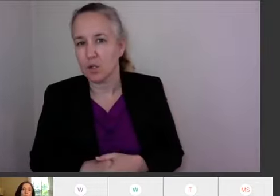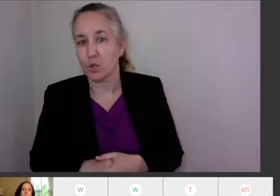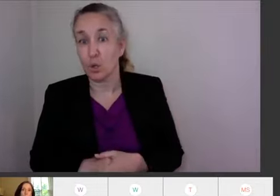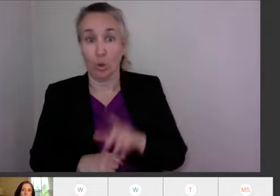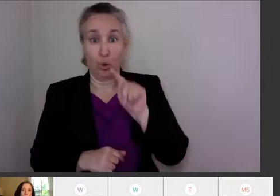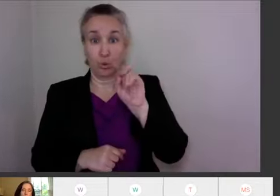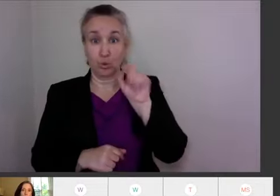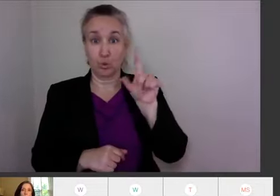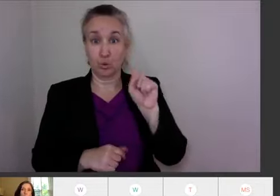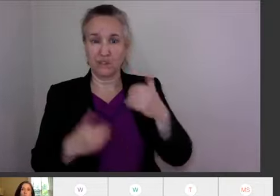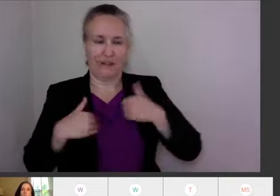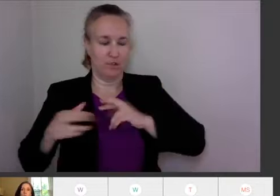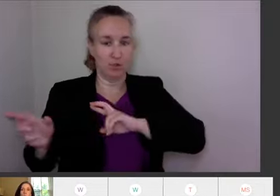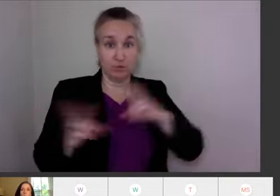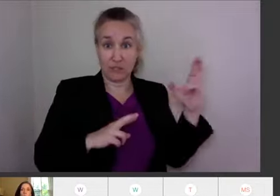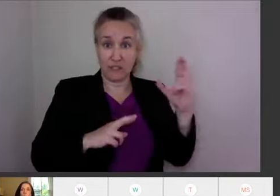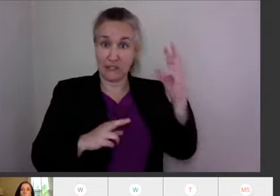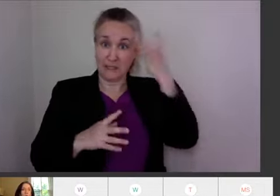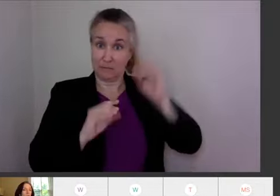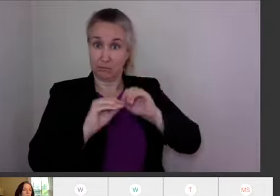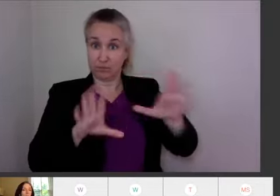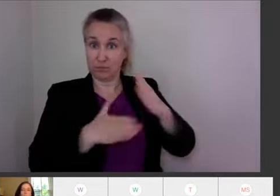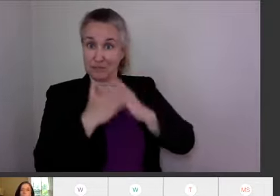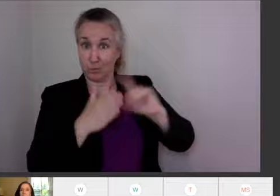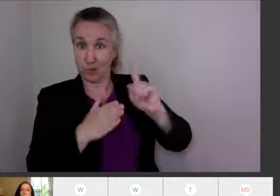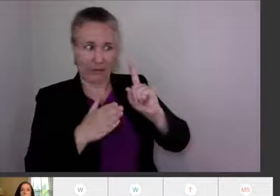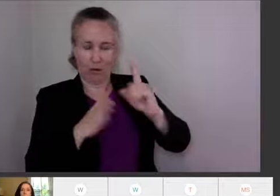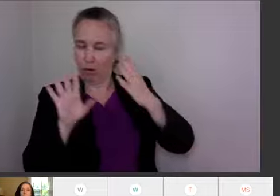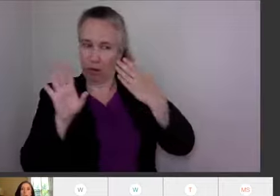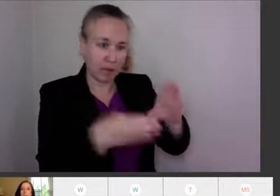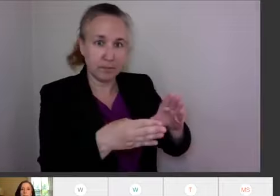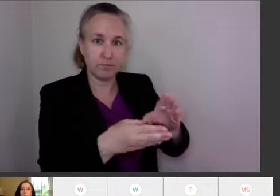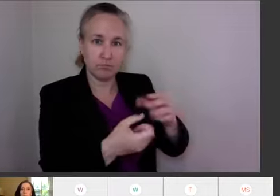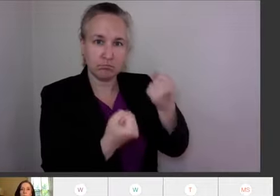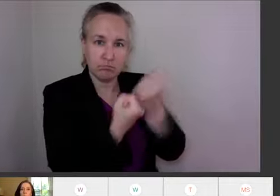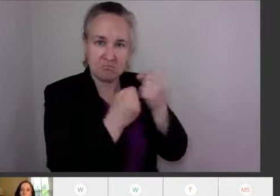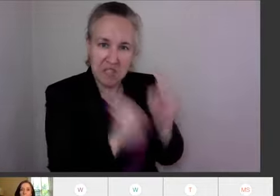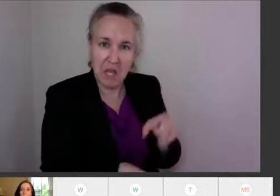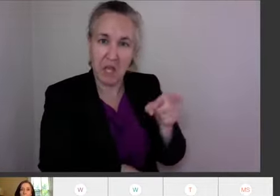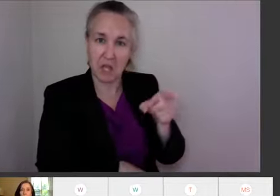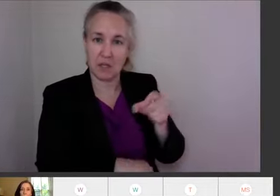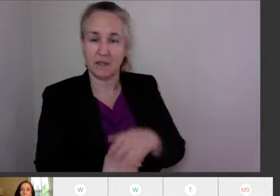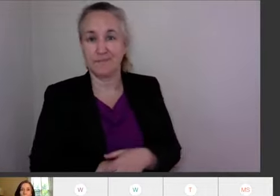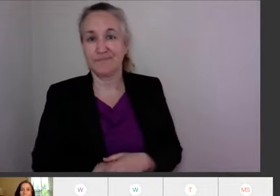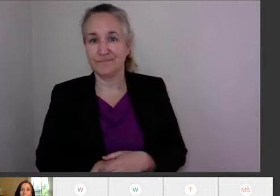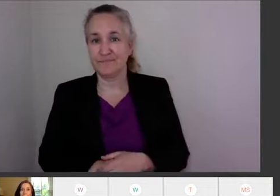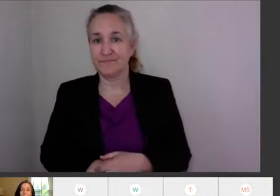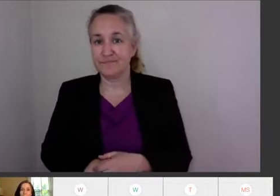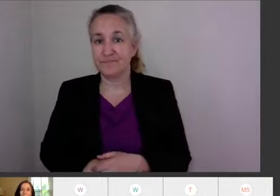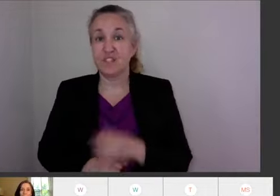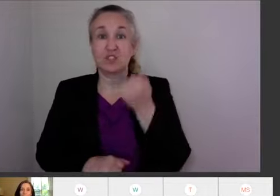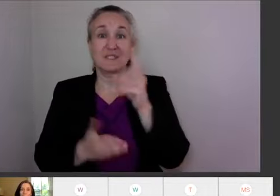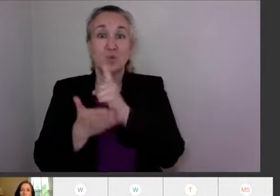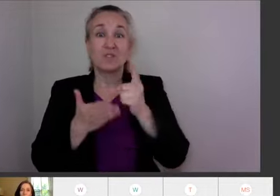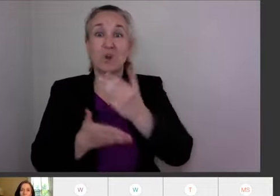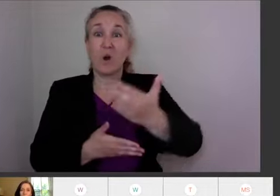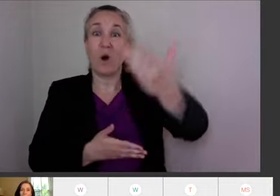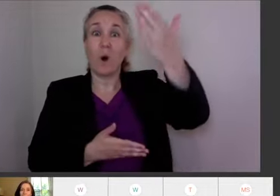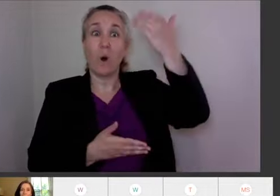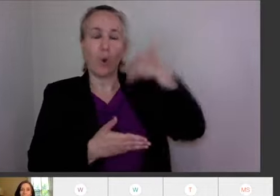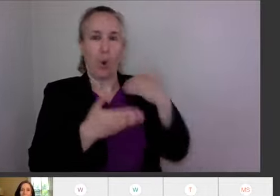to respond. So we are just in a completely different place than we were 16 weeks